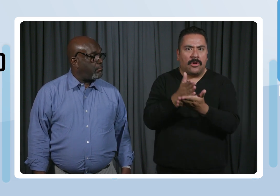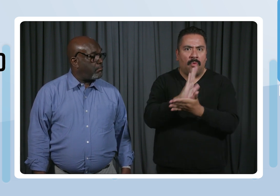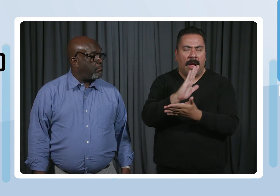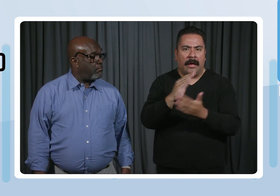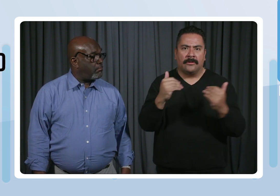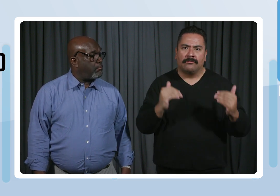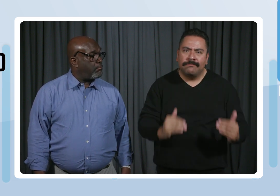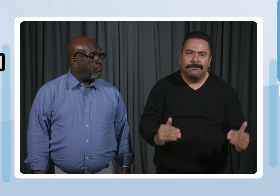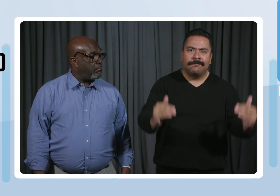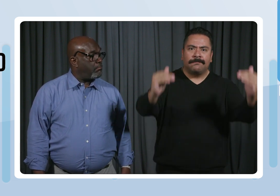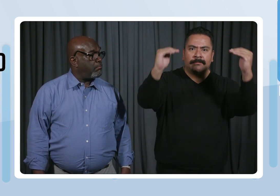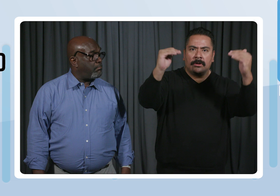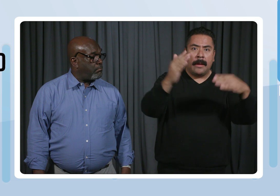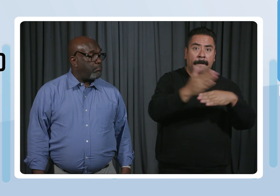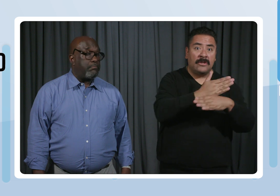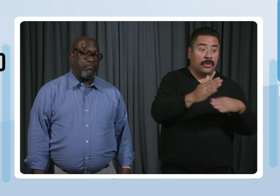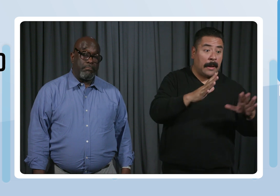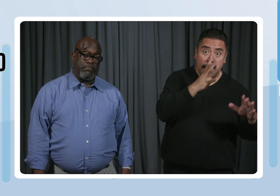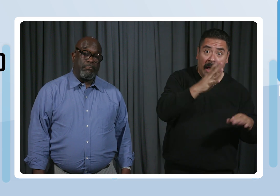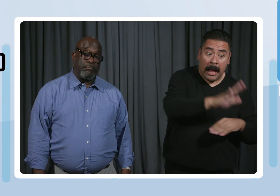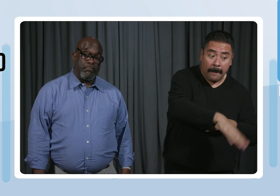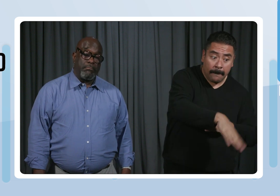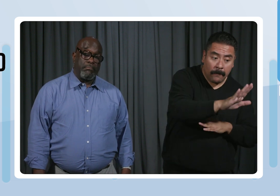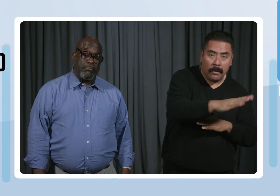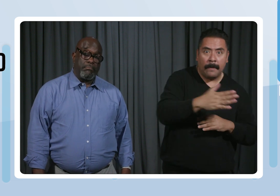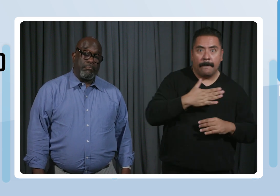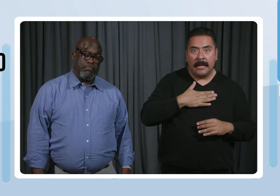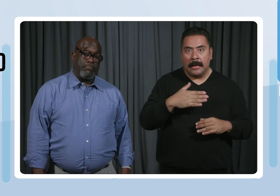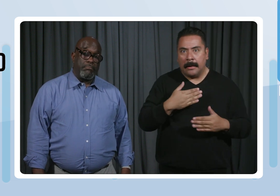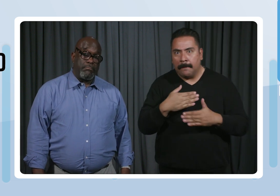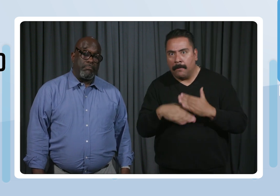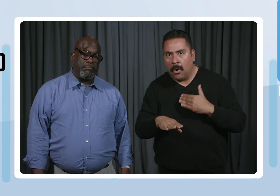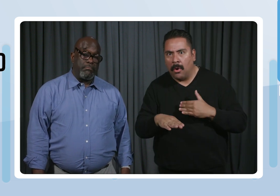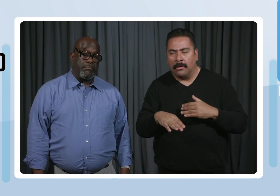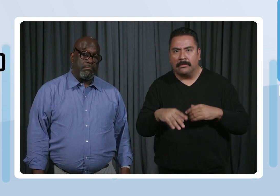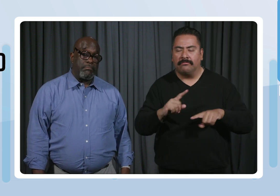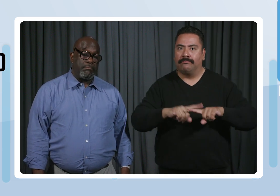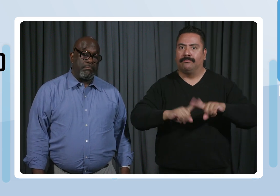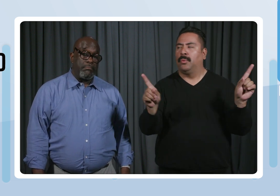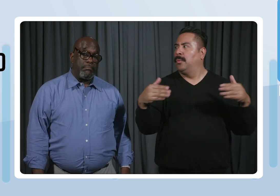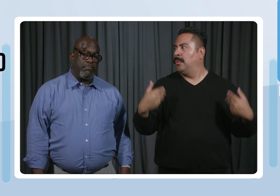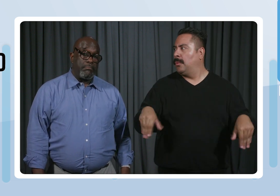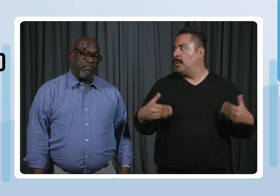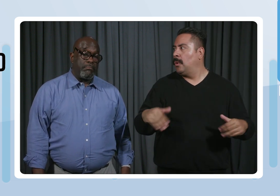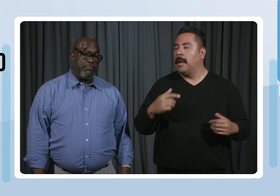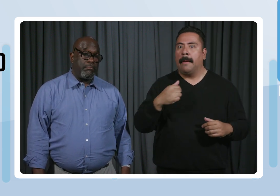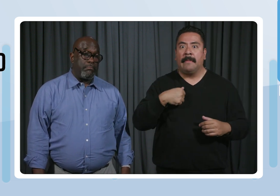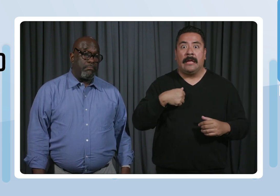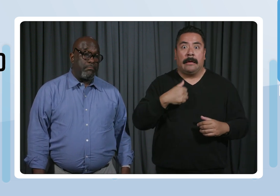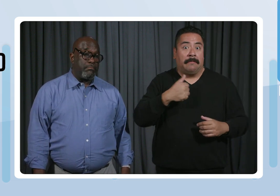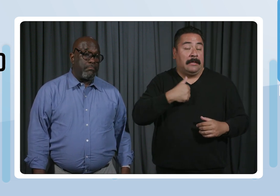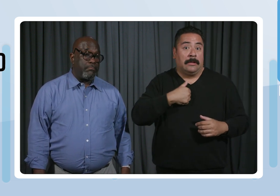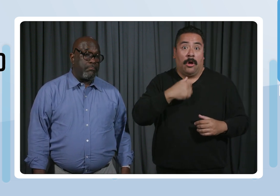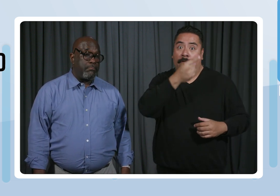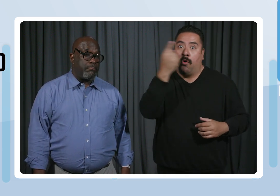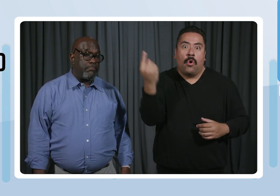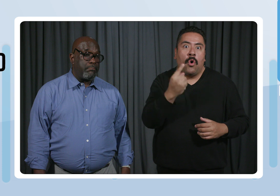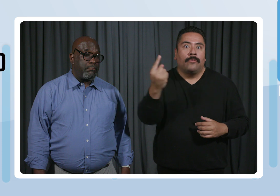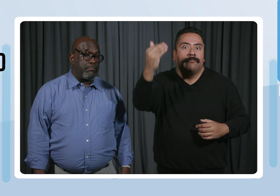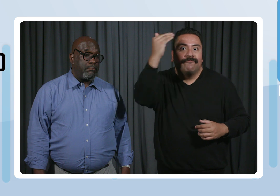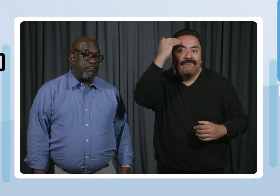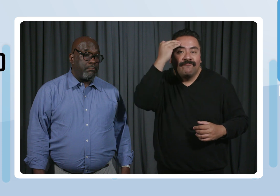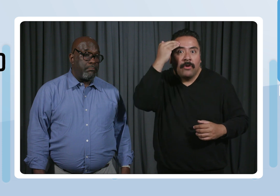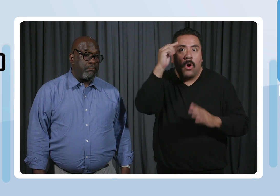in the time between my mom growing up and me being born. I have never known life